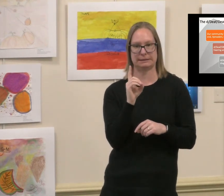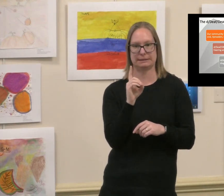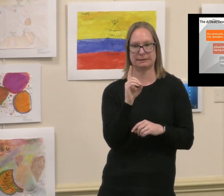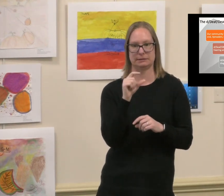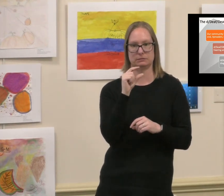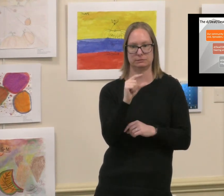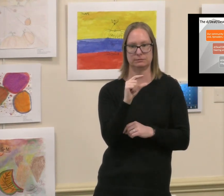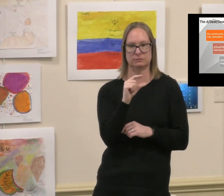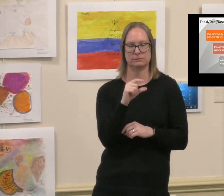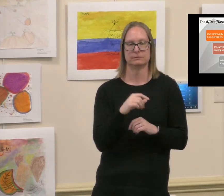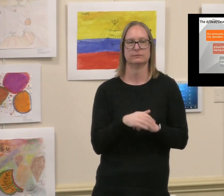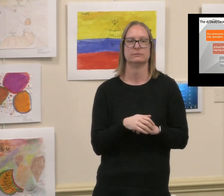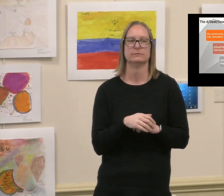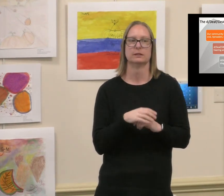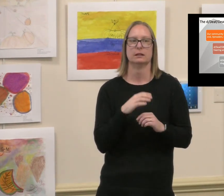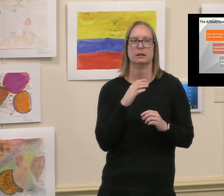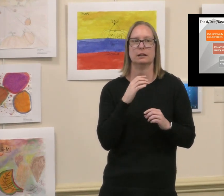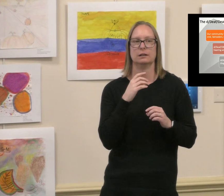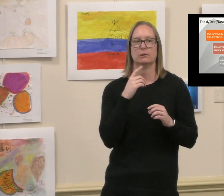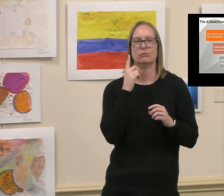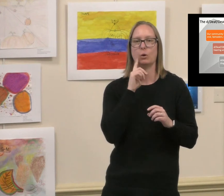So the word deaf with a lowercase d